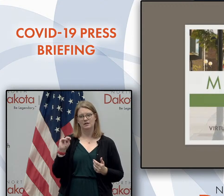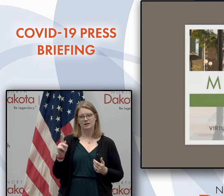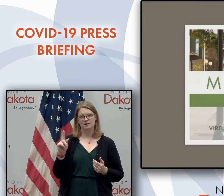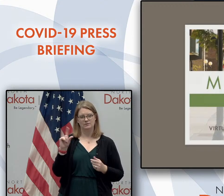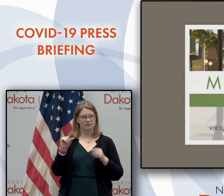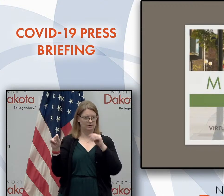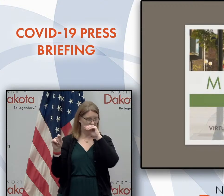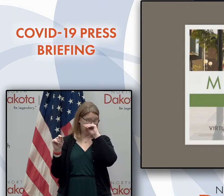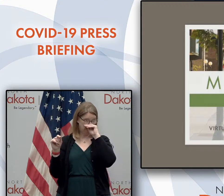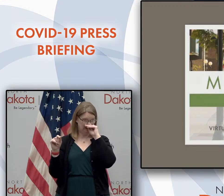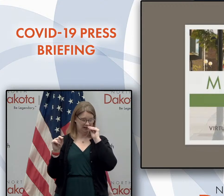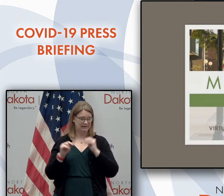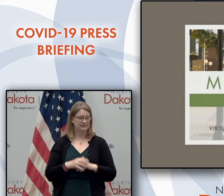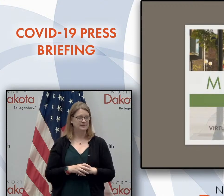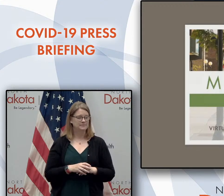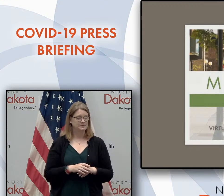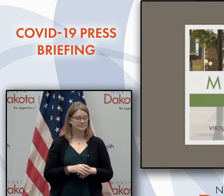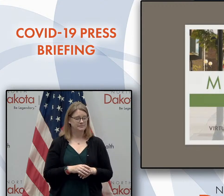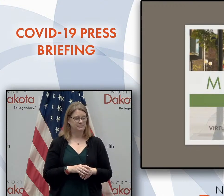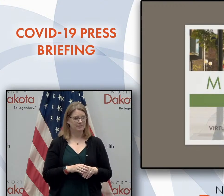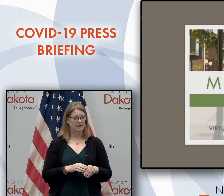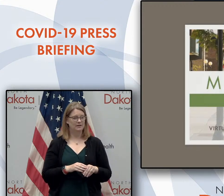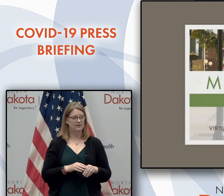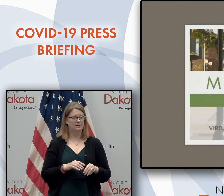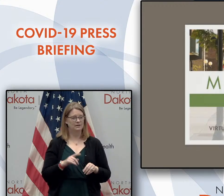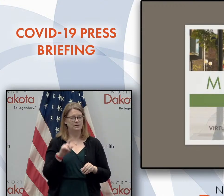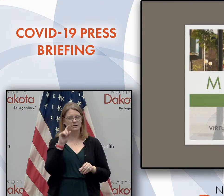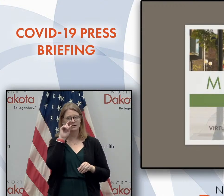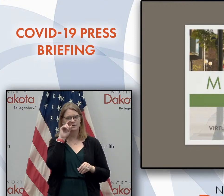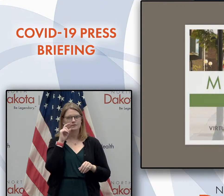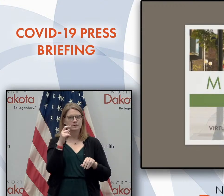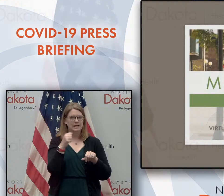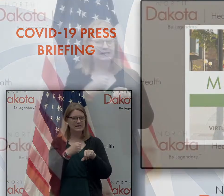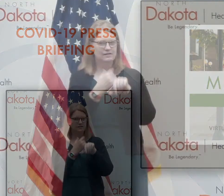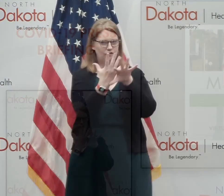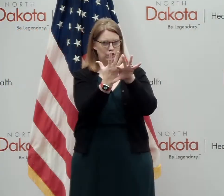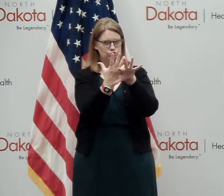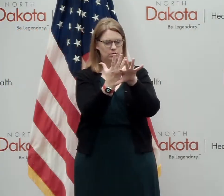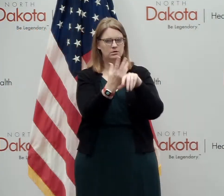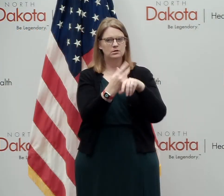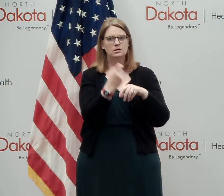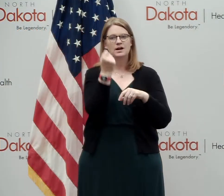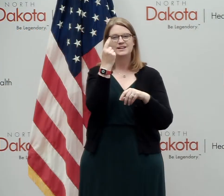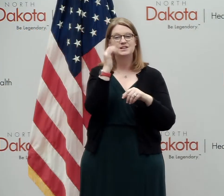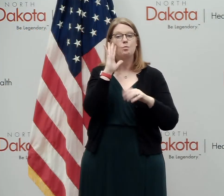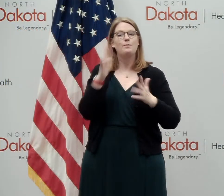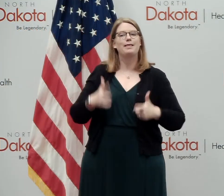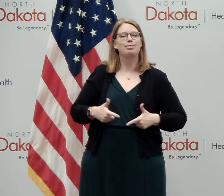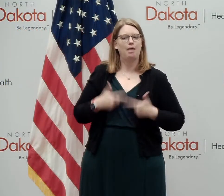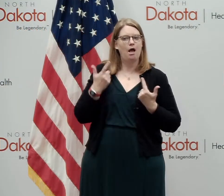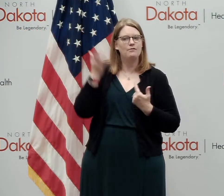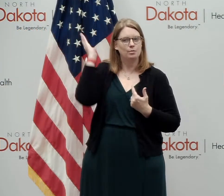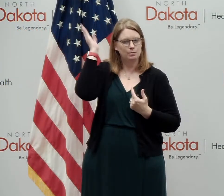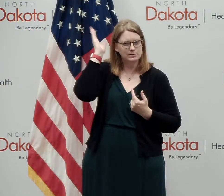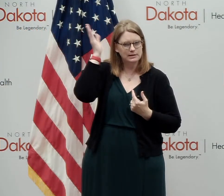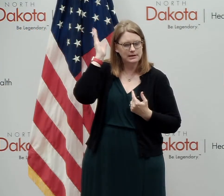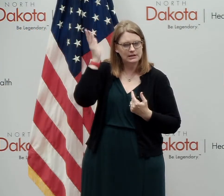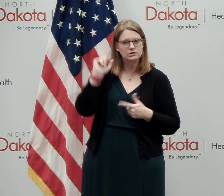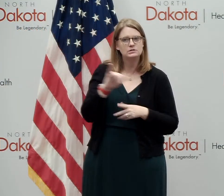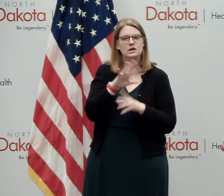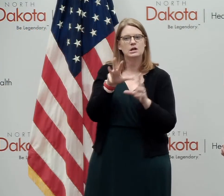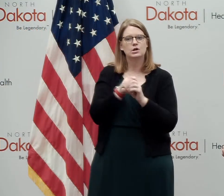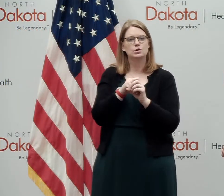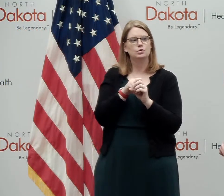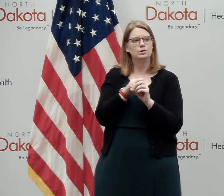msnd.link/2020. And again, there will be, well, it is virtual, there will be live presentations, including